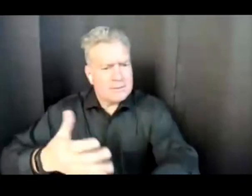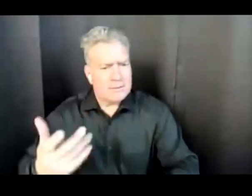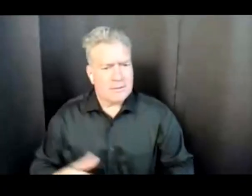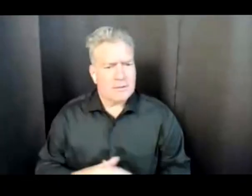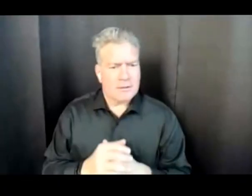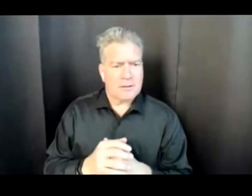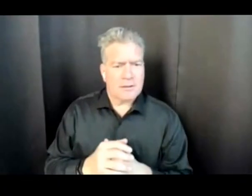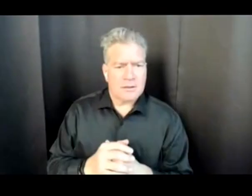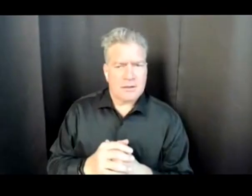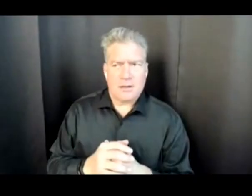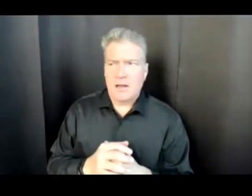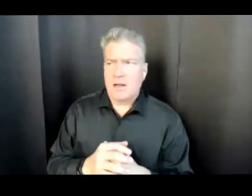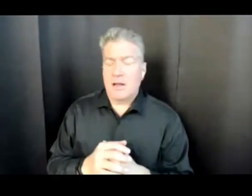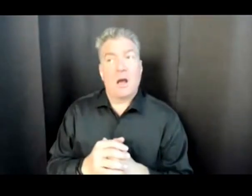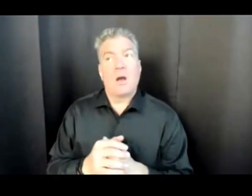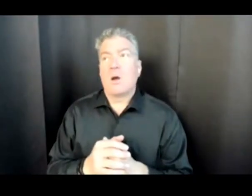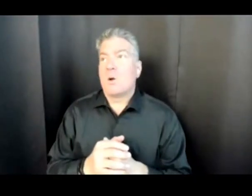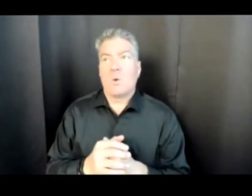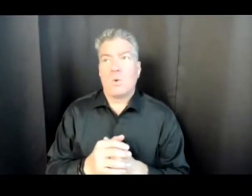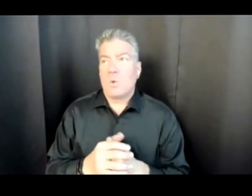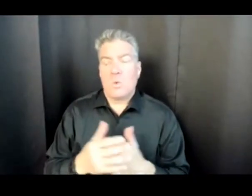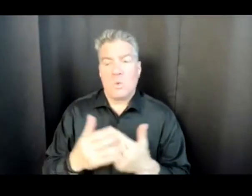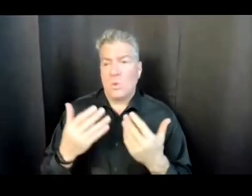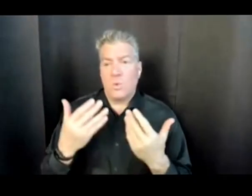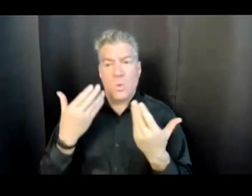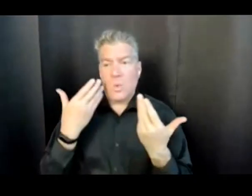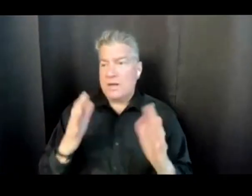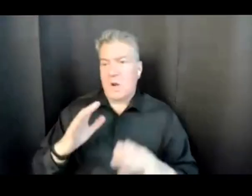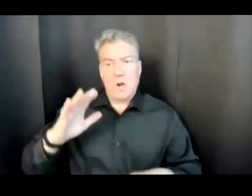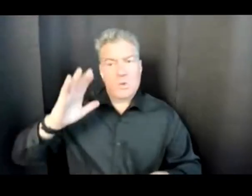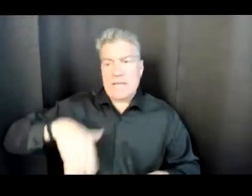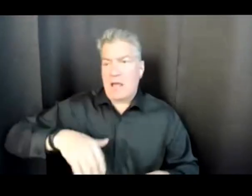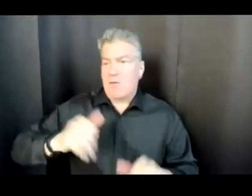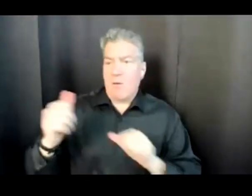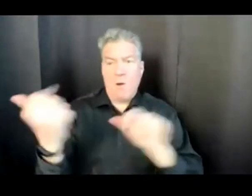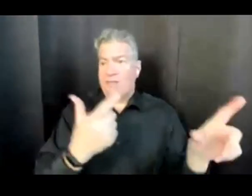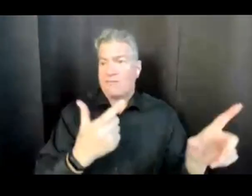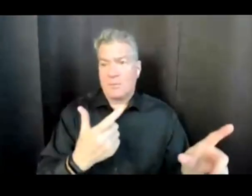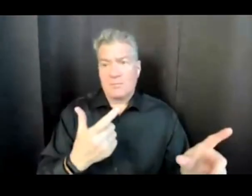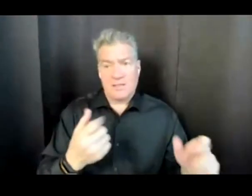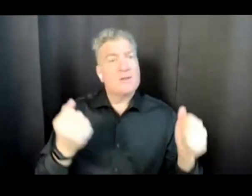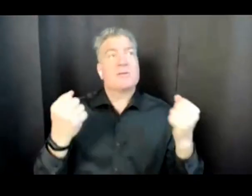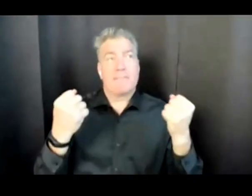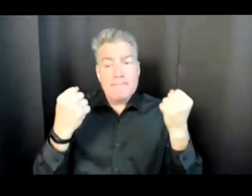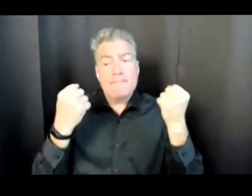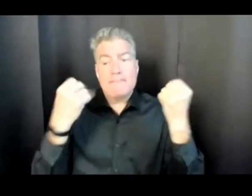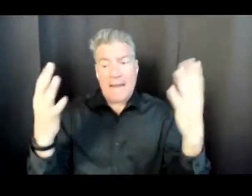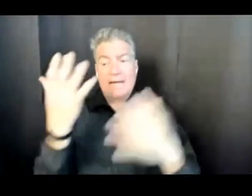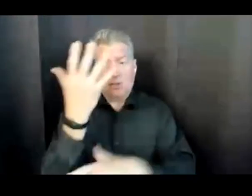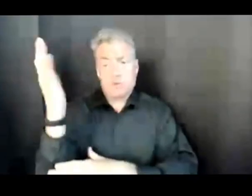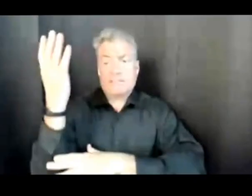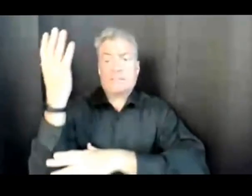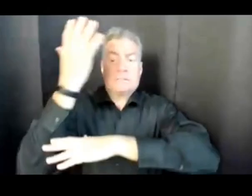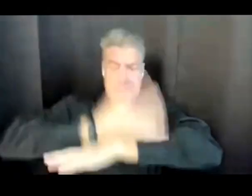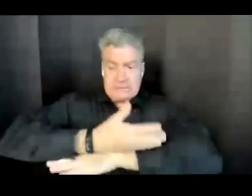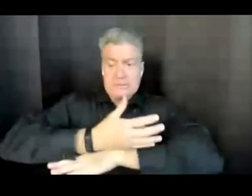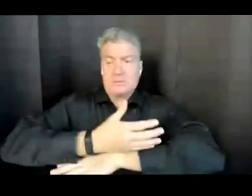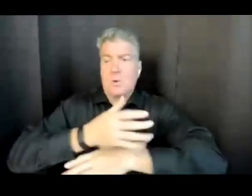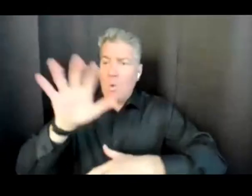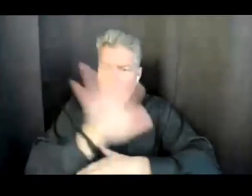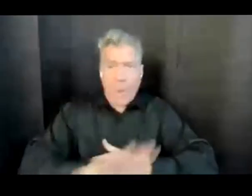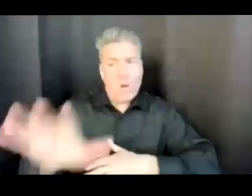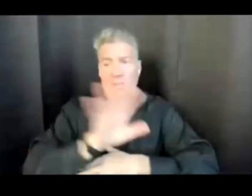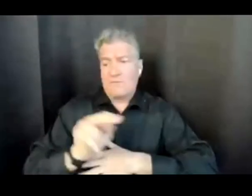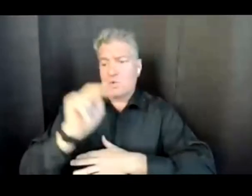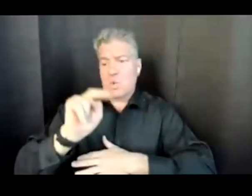That's probably impossible to tell. I mean, this is a widespread event. There's probably downed trees in a large part of North Georgia. So as far